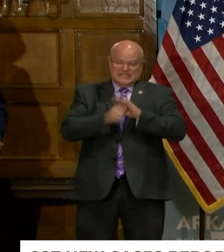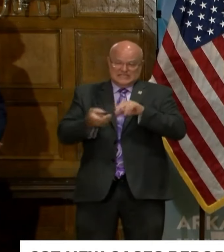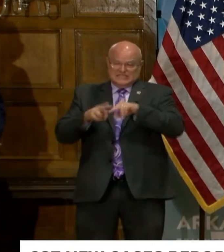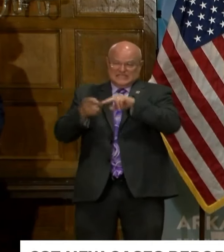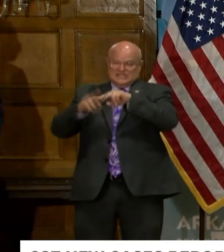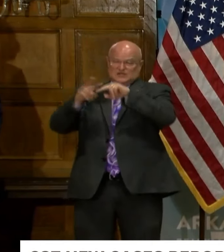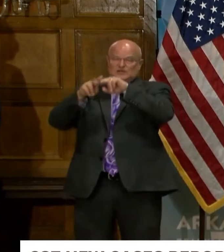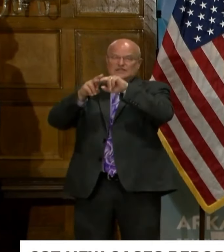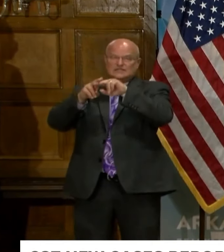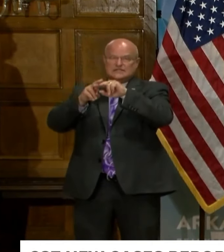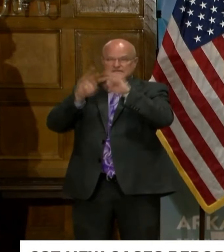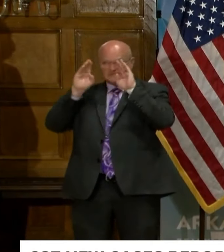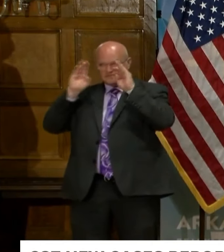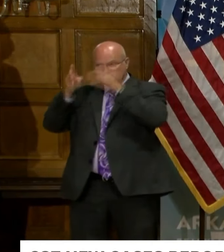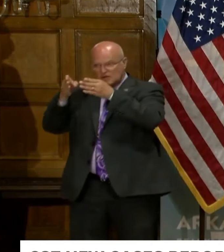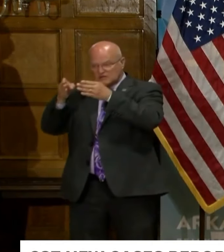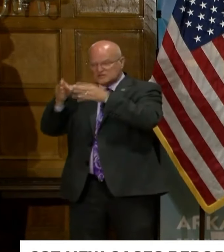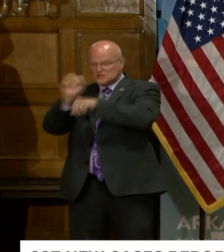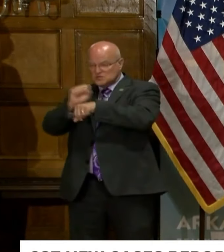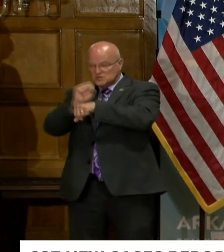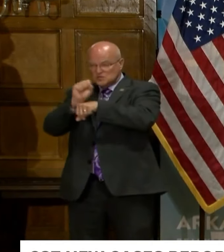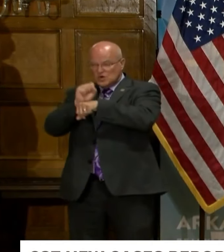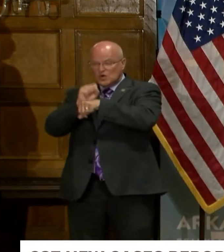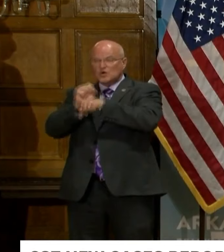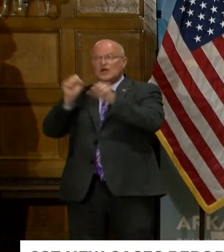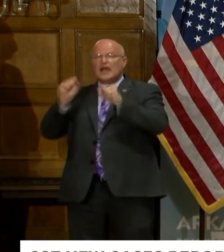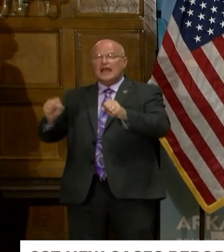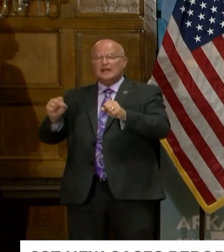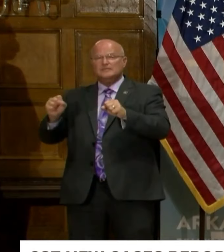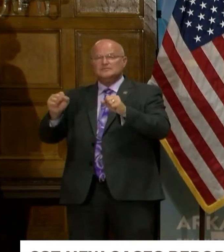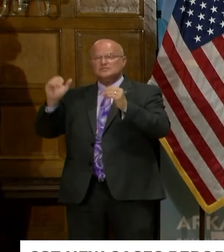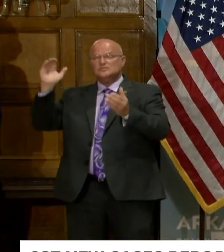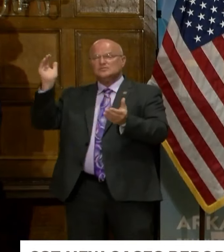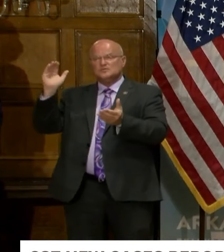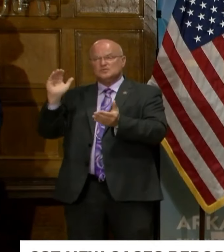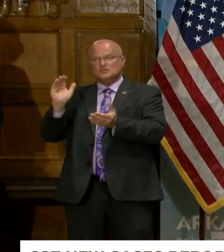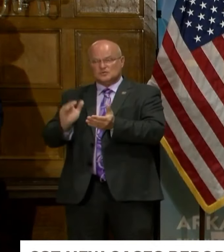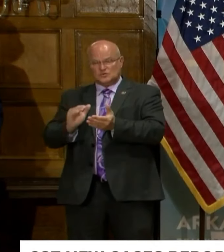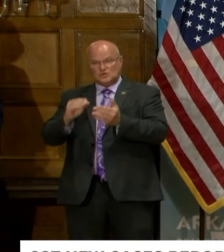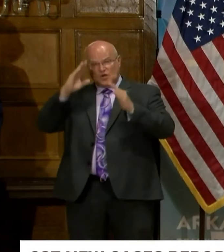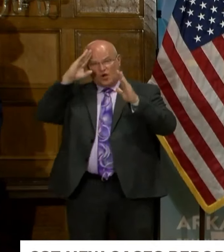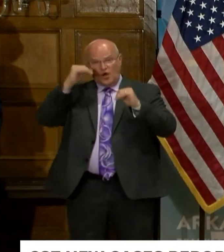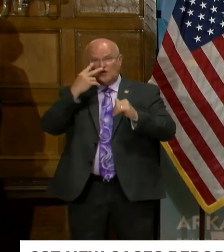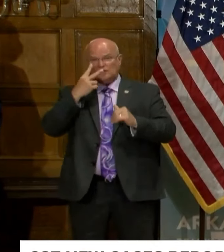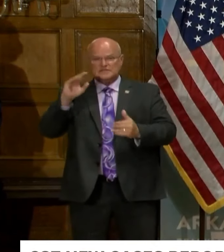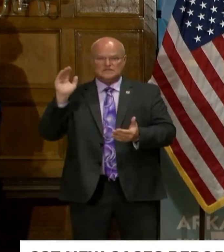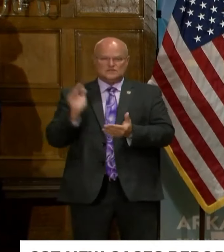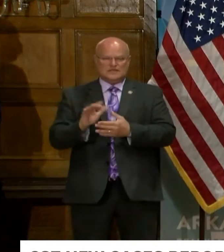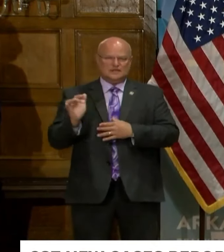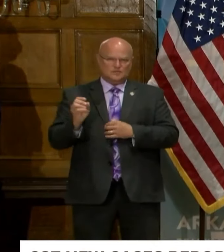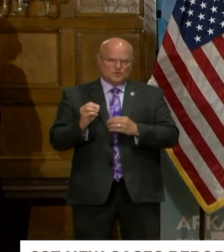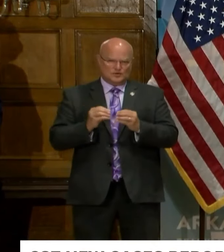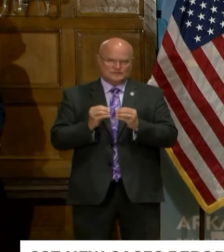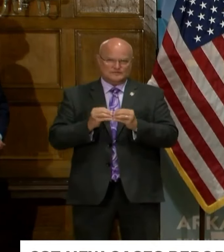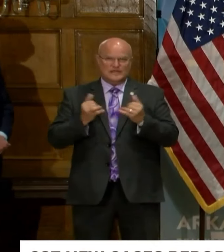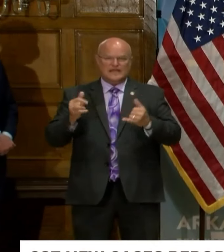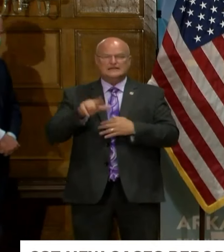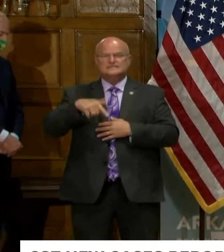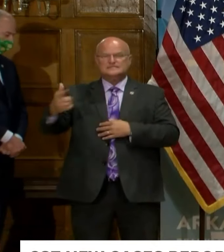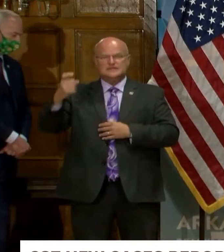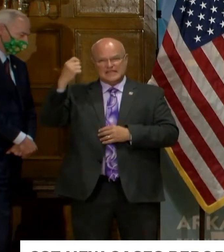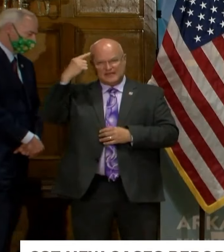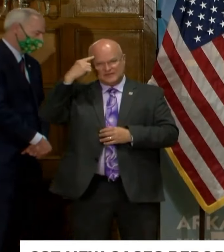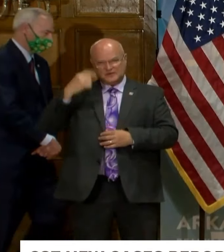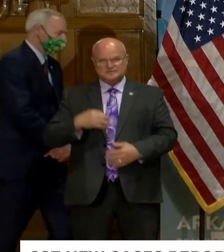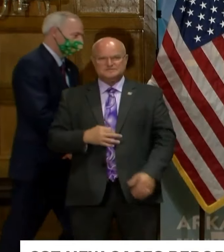a concentrated, focused effort, we are able to flatten that out, and hopefully we'll see that go down as well. With that, I'll turn it back over